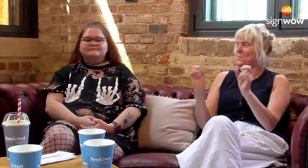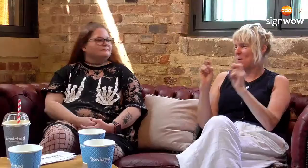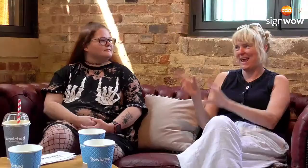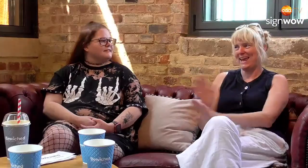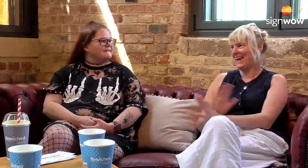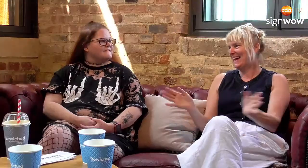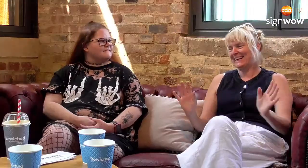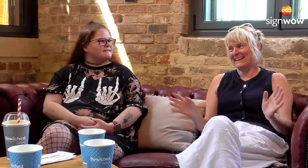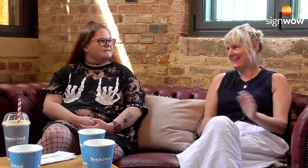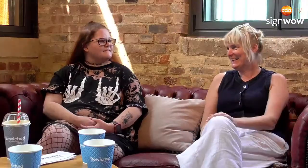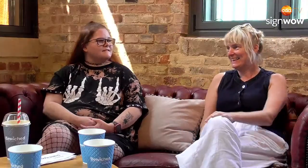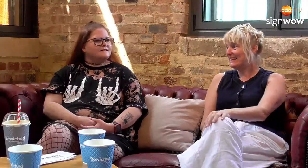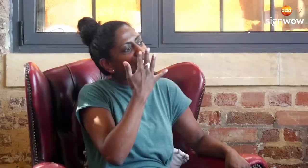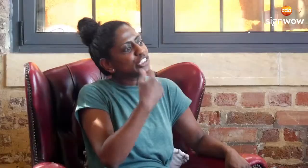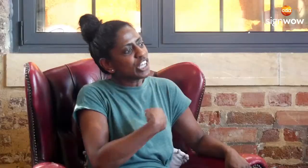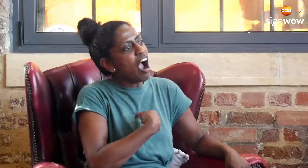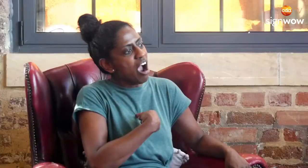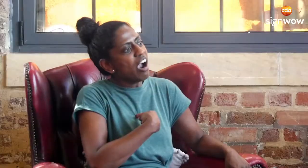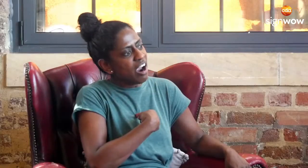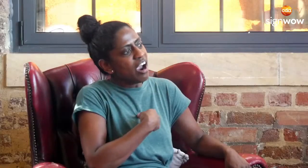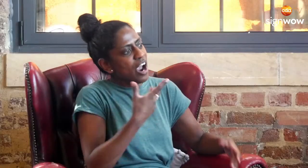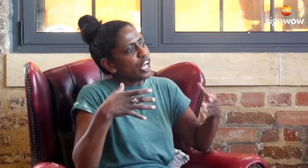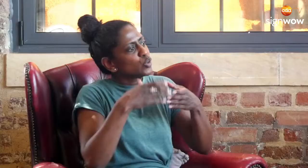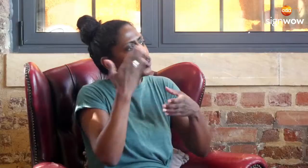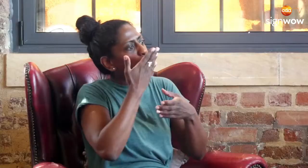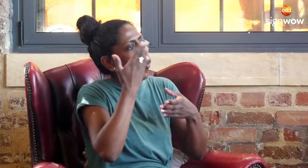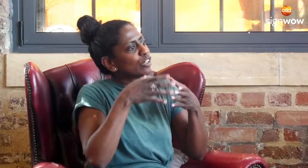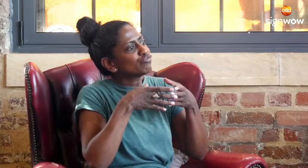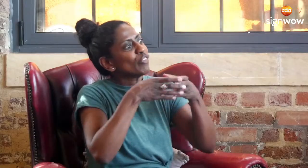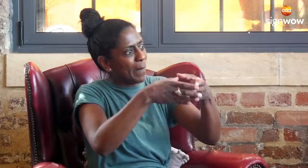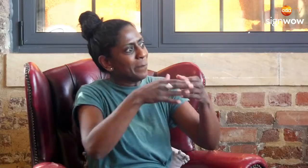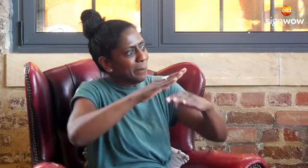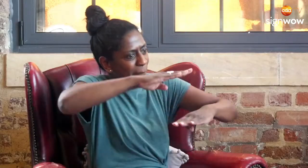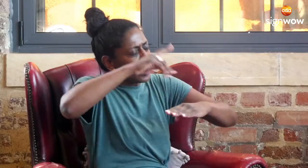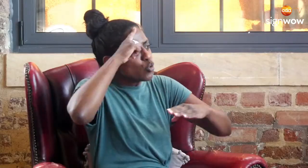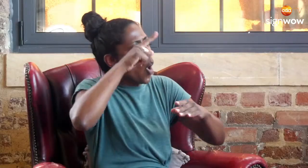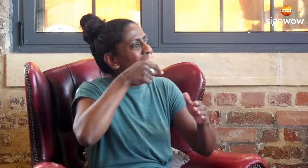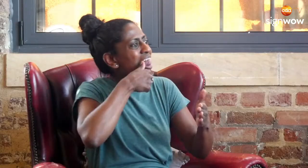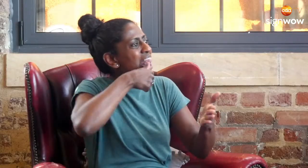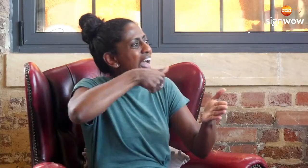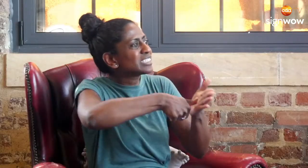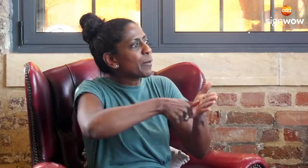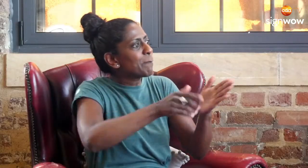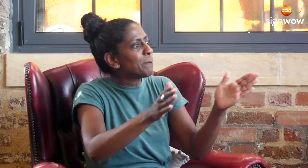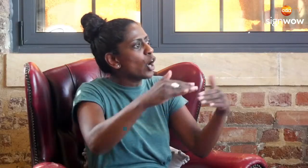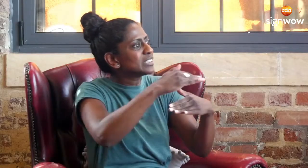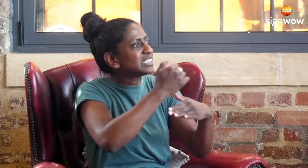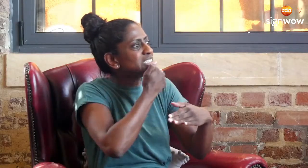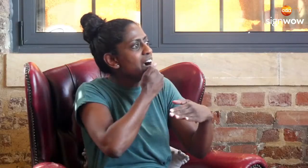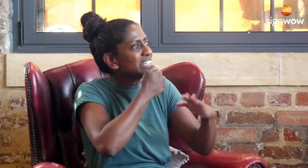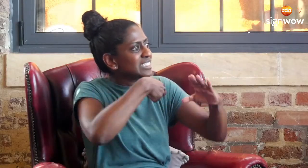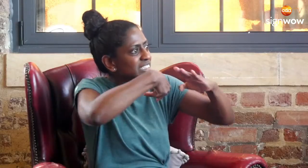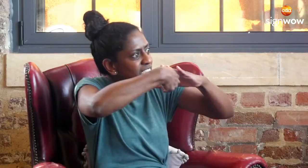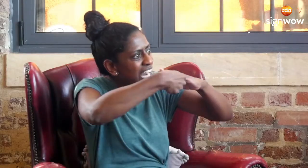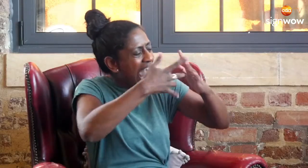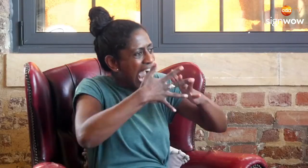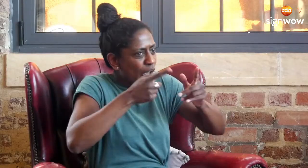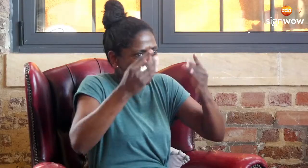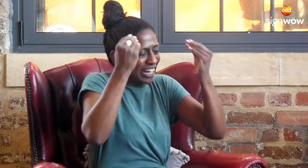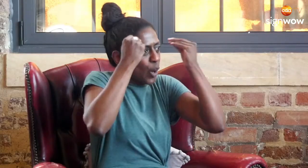Yeah, don't want to be in a little No square. way. When I was a teenager, we went on a school trip, and there was like